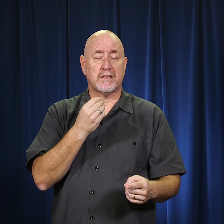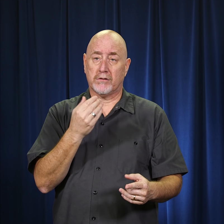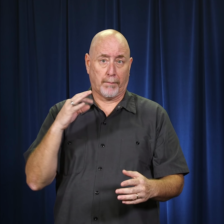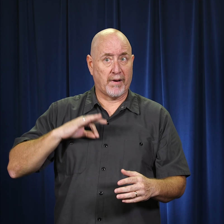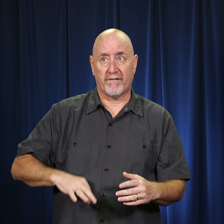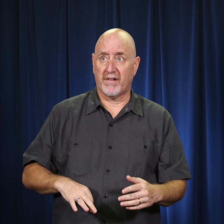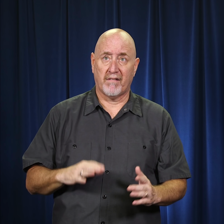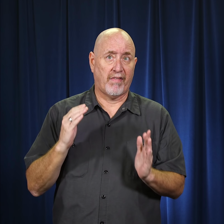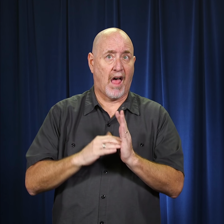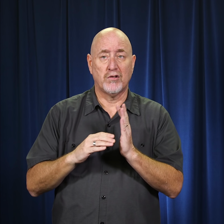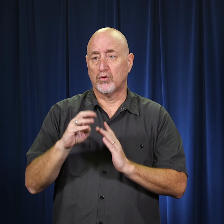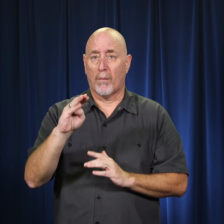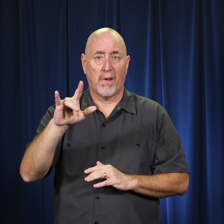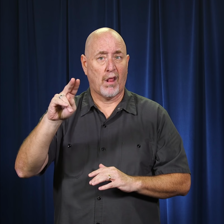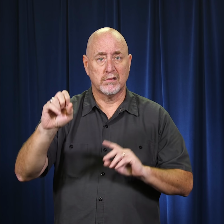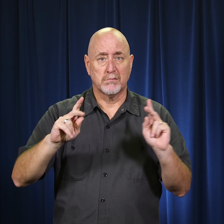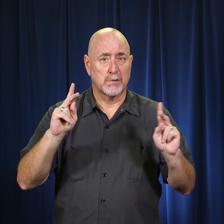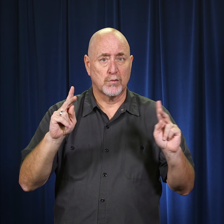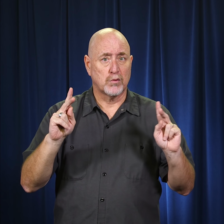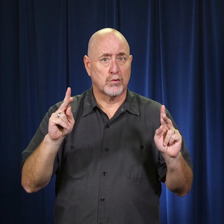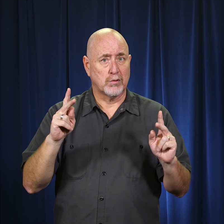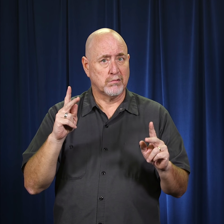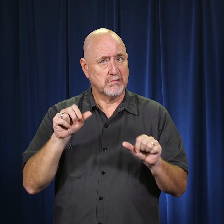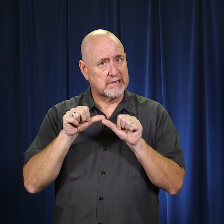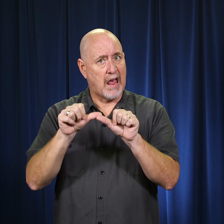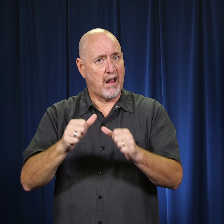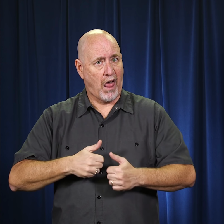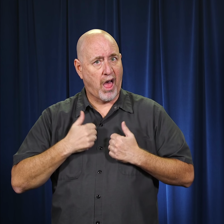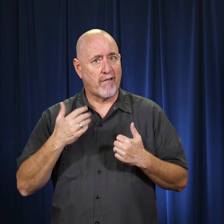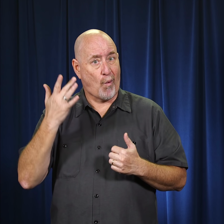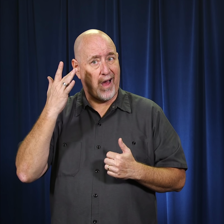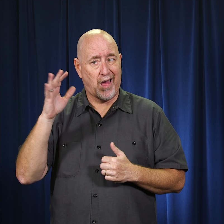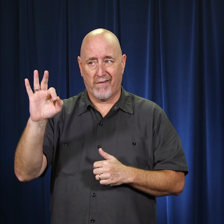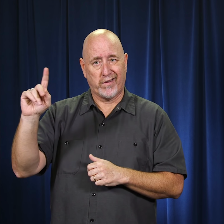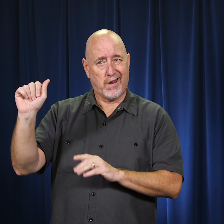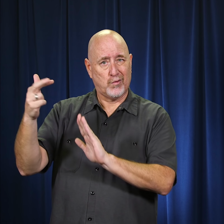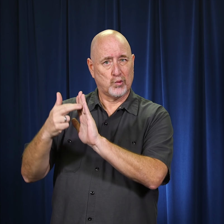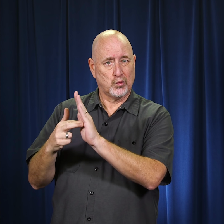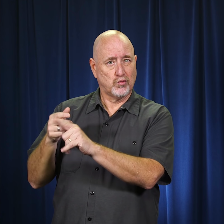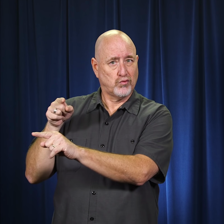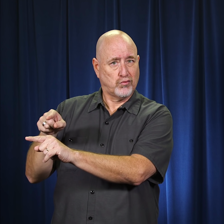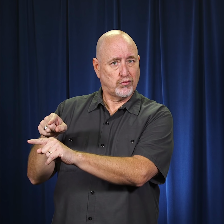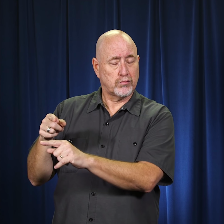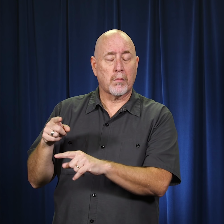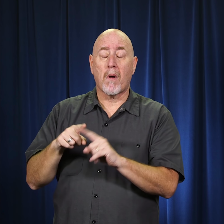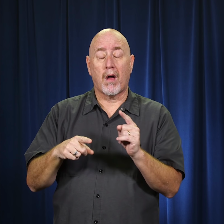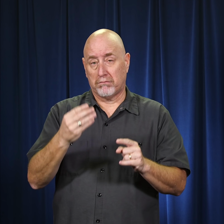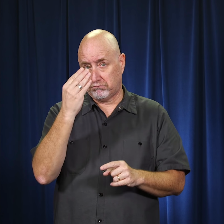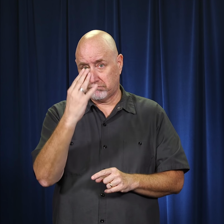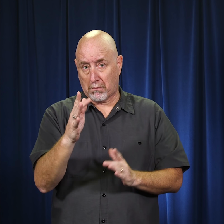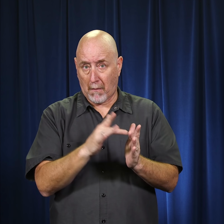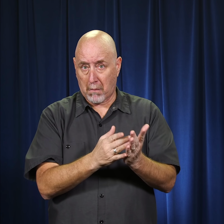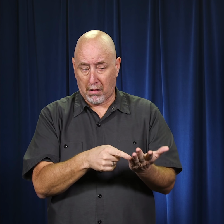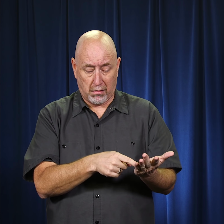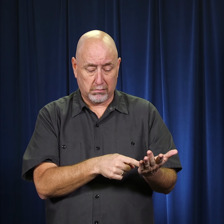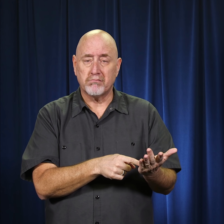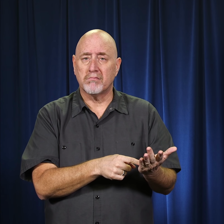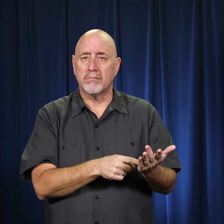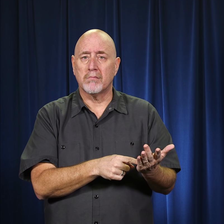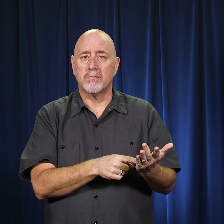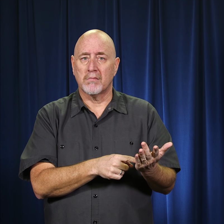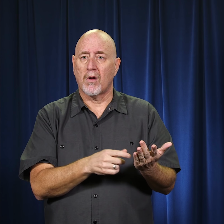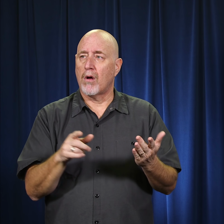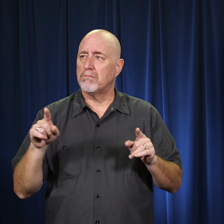fact, probably thousands or maybe even millions of people stay alive every year because of these regulations. But did you know that the Bible